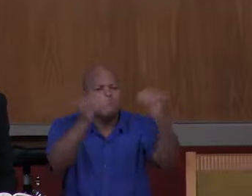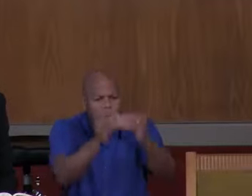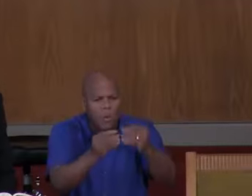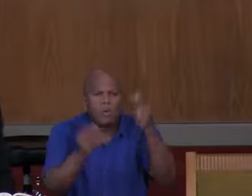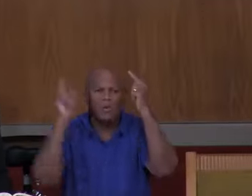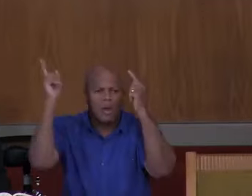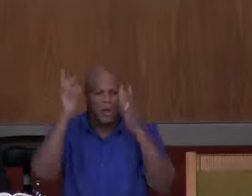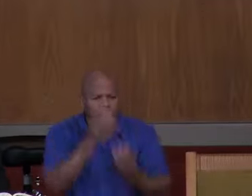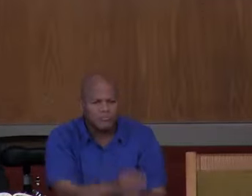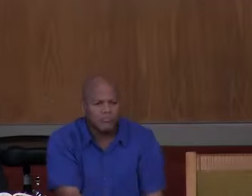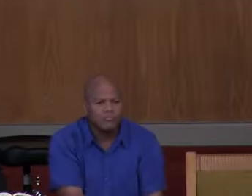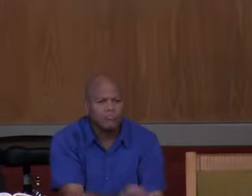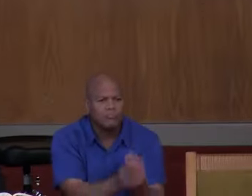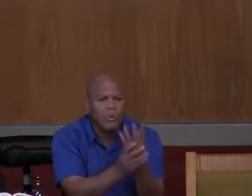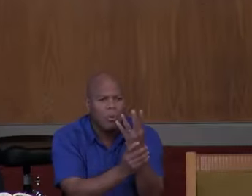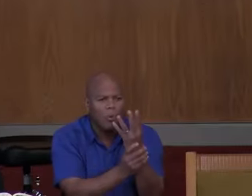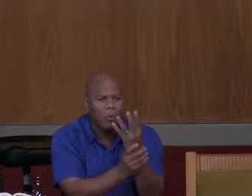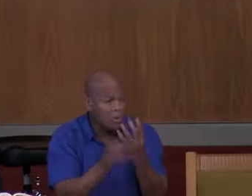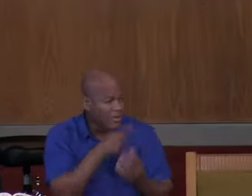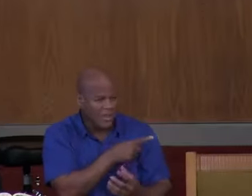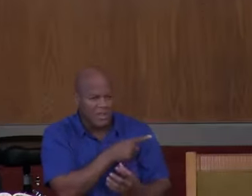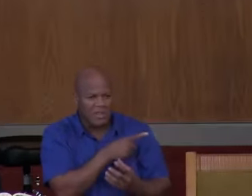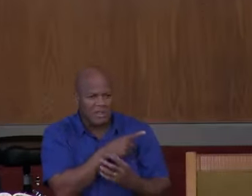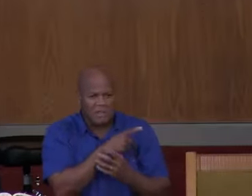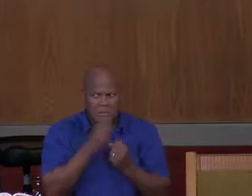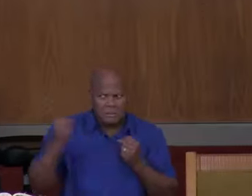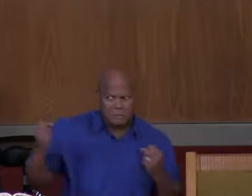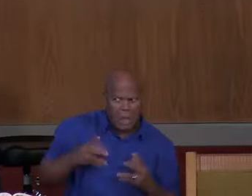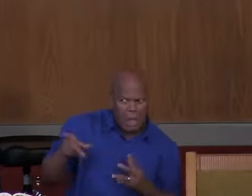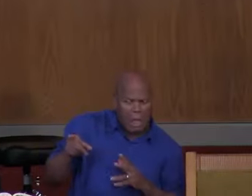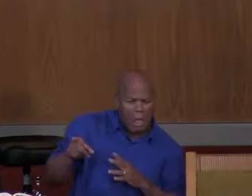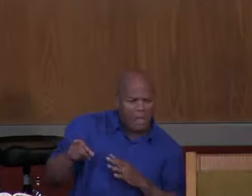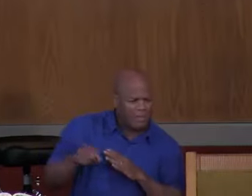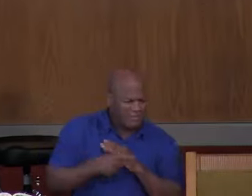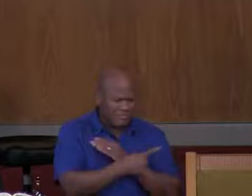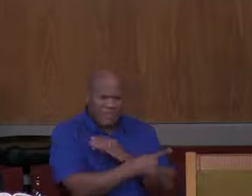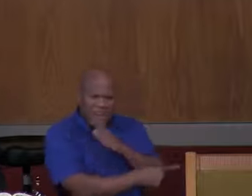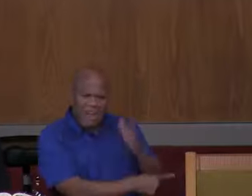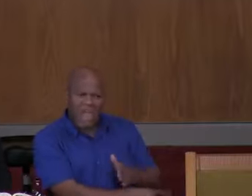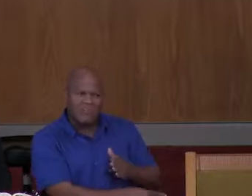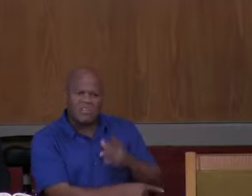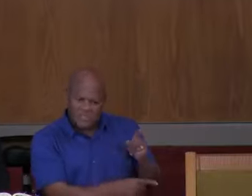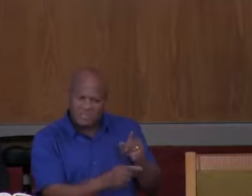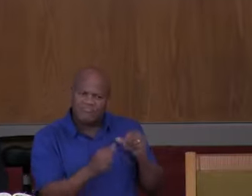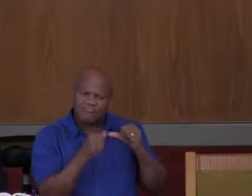Also, we see Caleb never cowered. He was consistent,